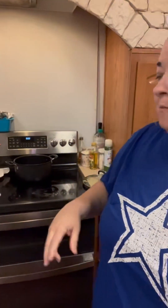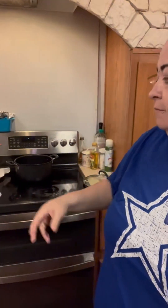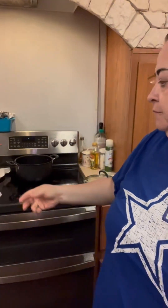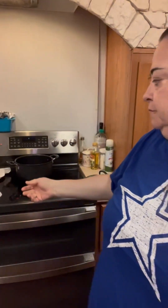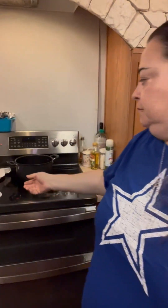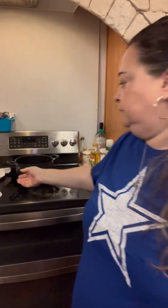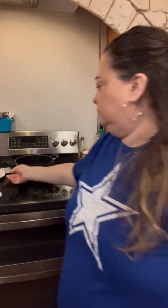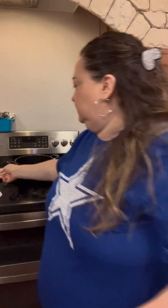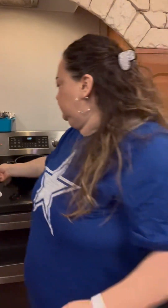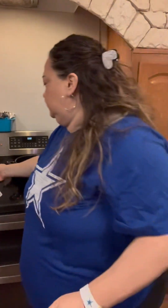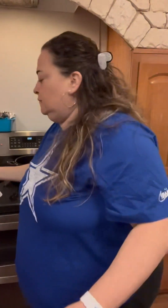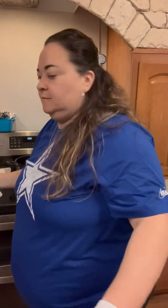now